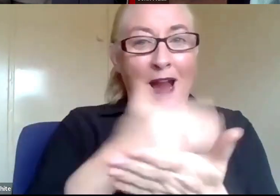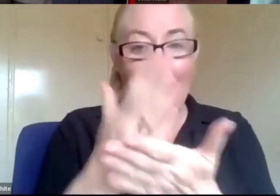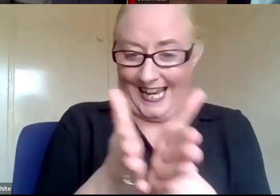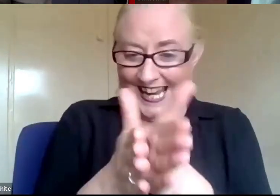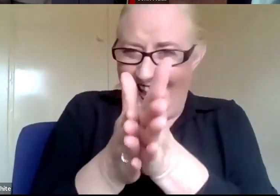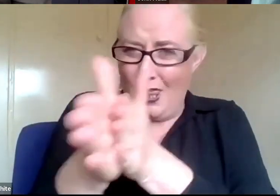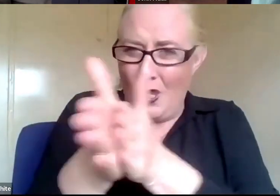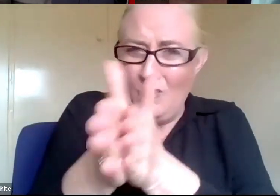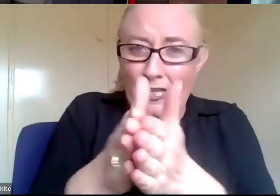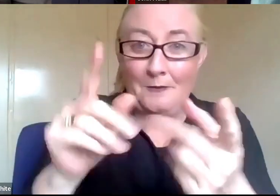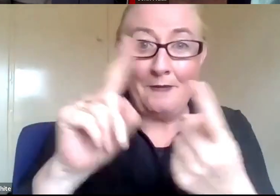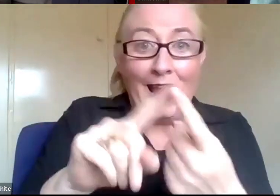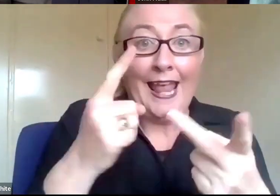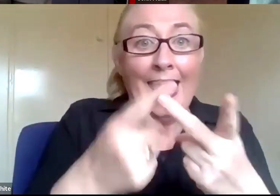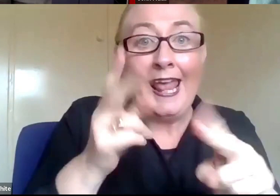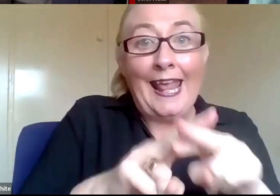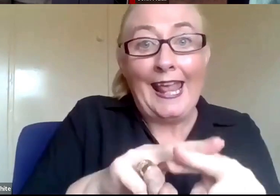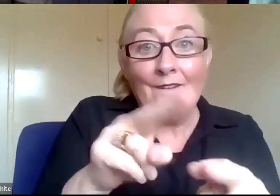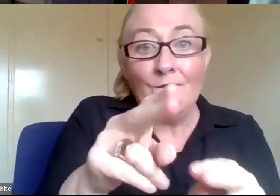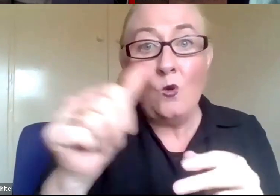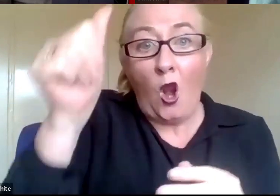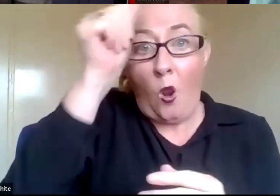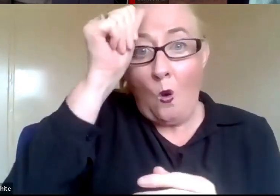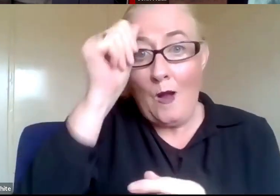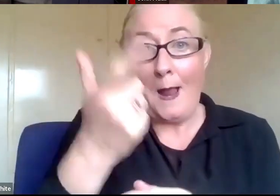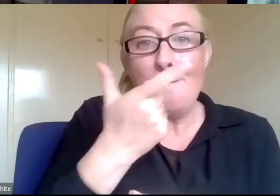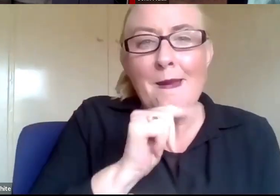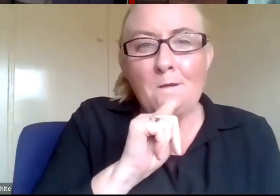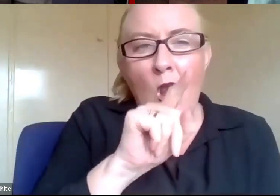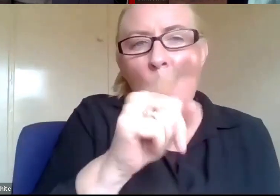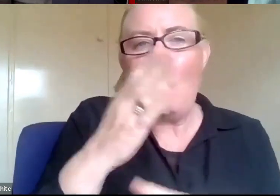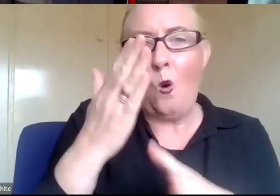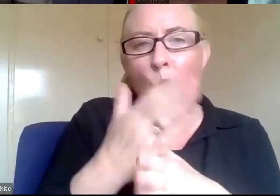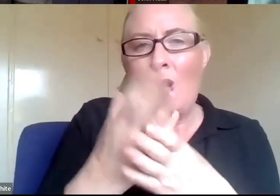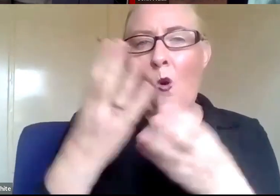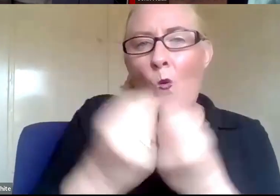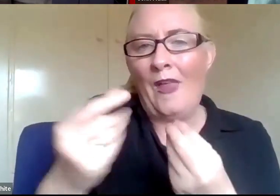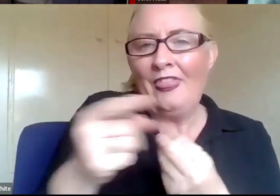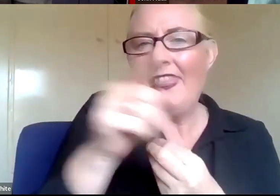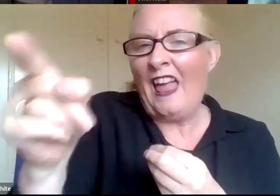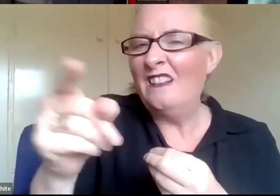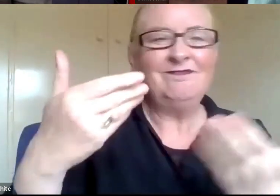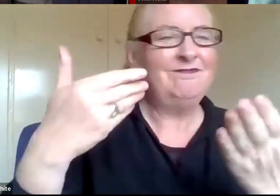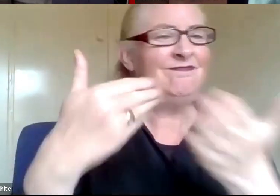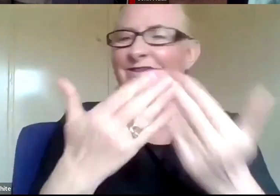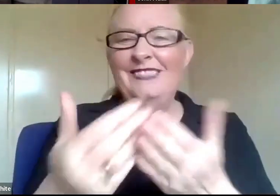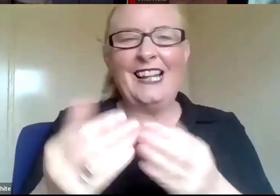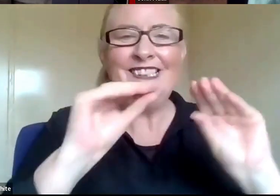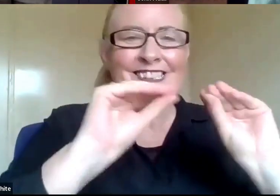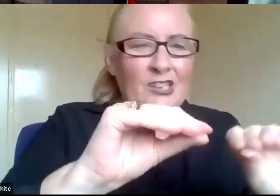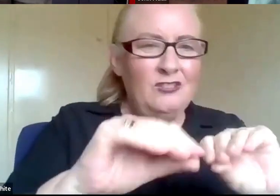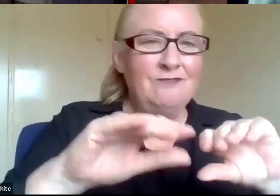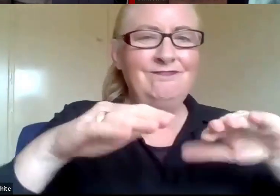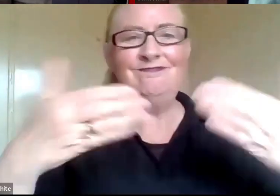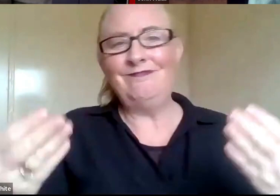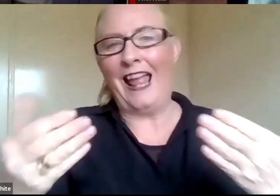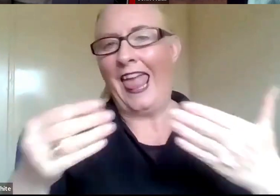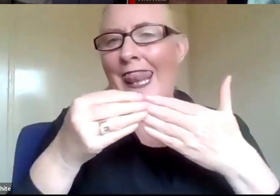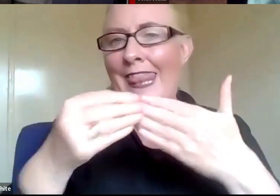with, whether they're teachers or leaders who lack enthusiasm for what they're doing, you notice a